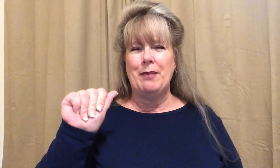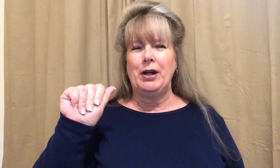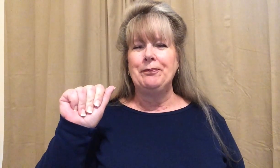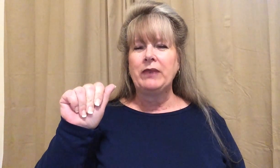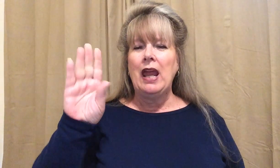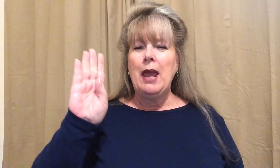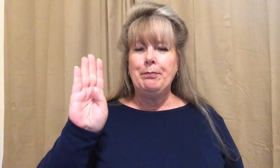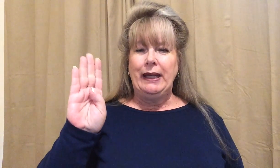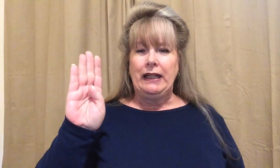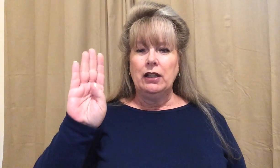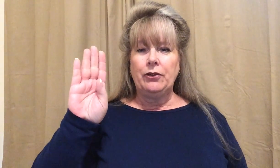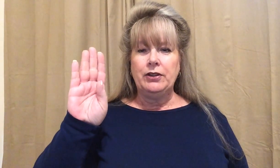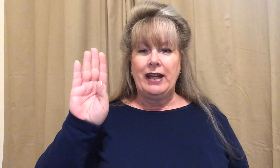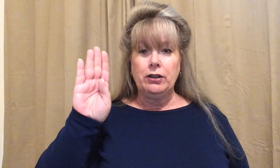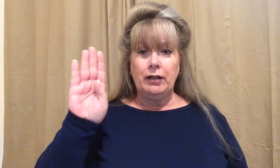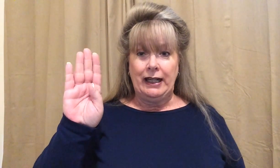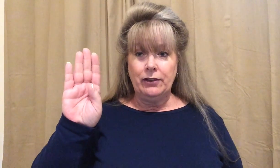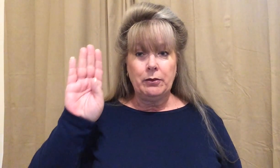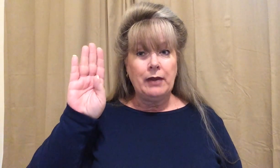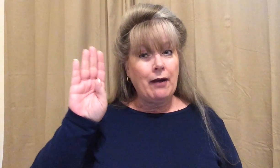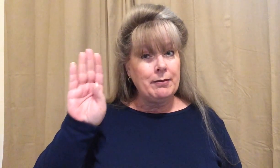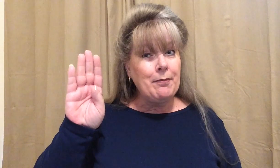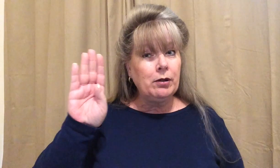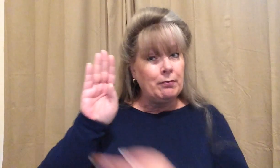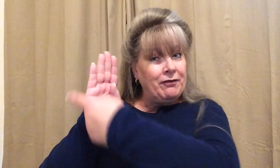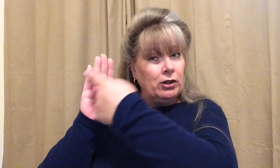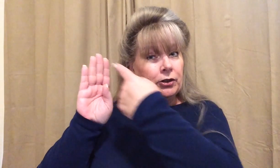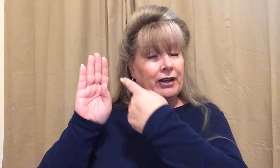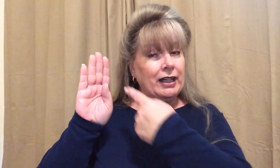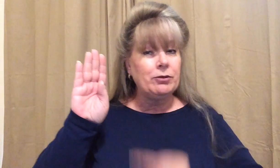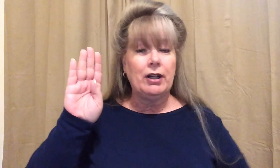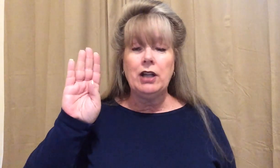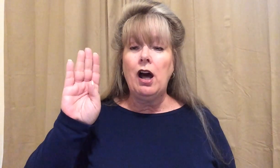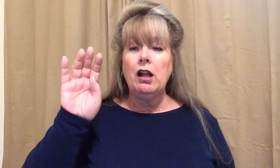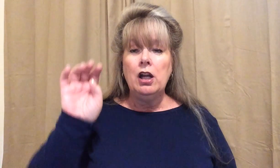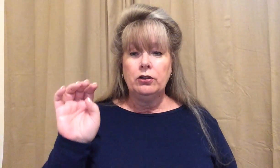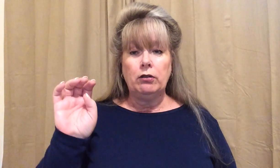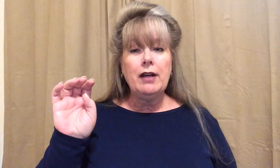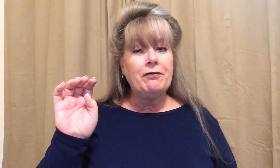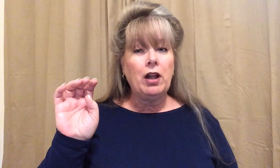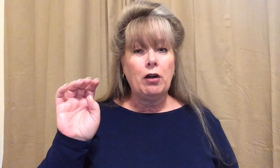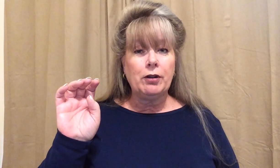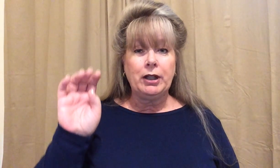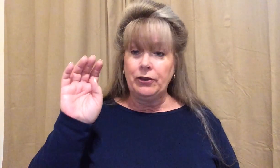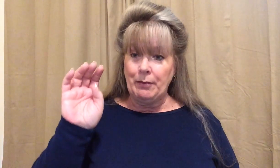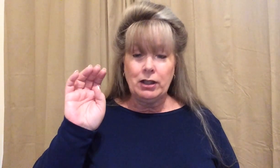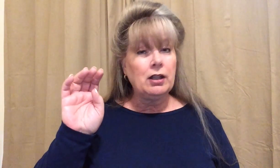it. B, so you take your hands, now remember my fingers are standing up straight and tall. Don't let them fall over because it might look like a